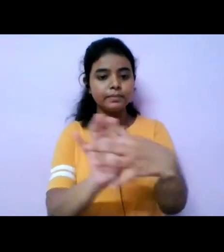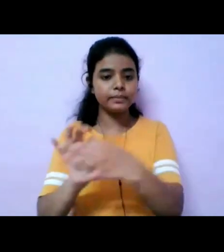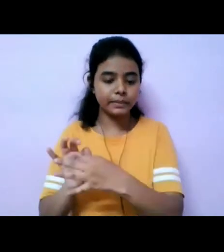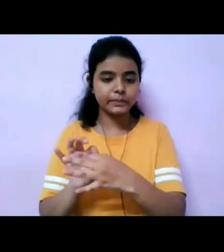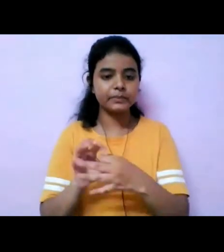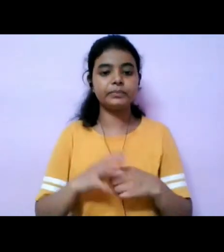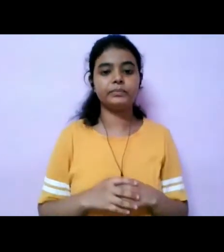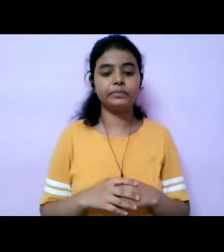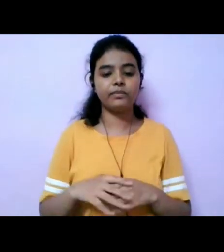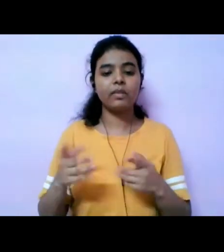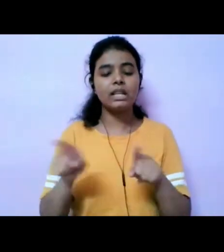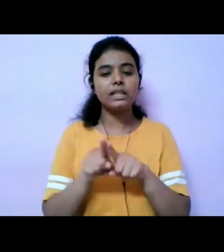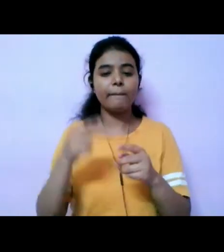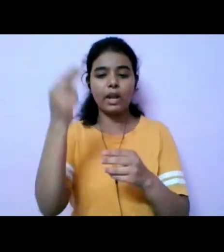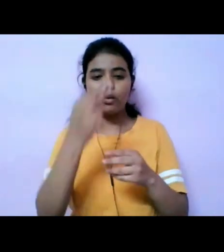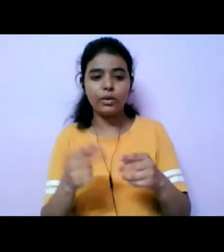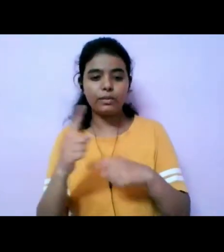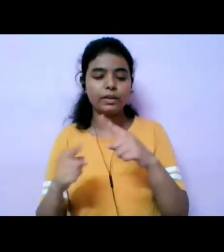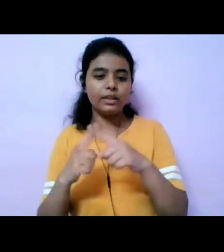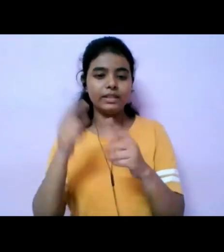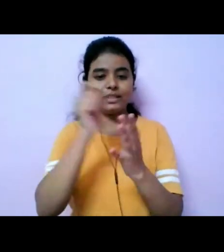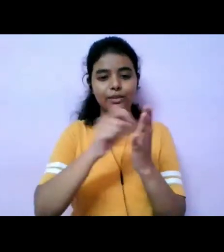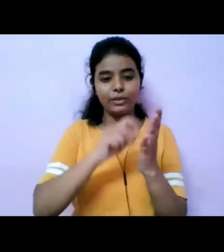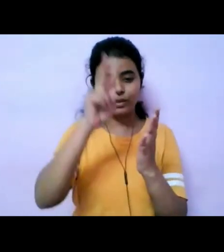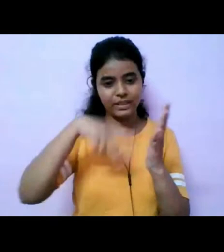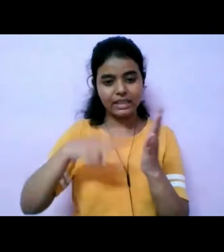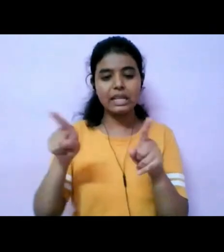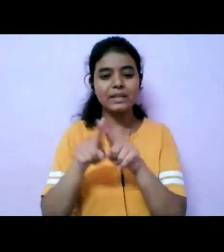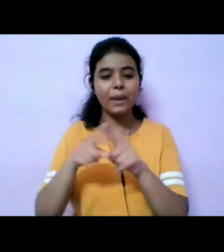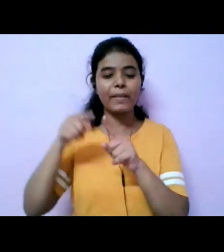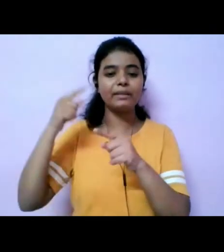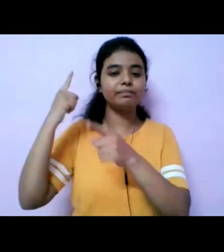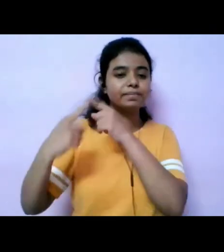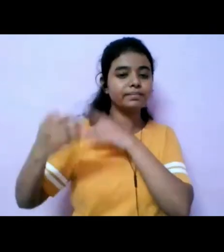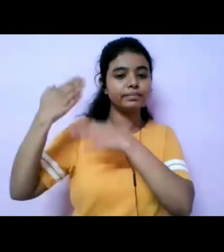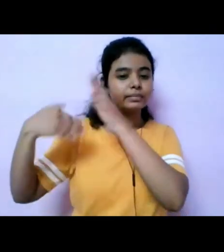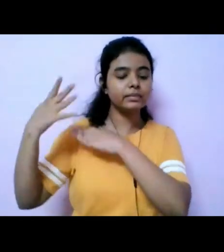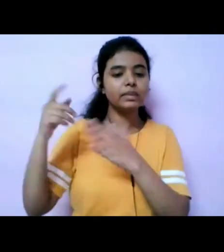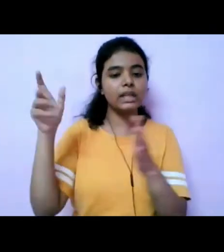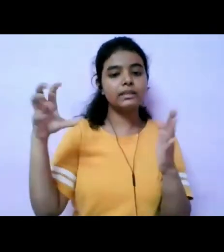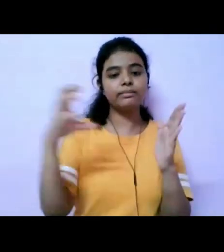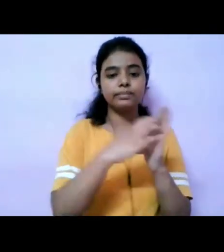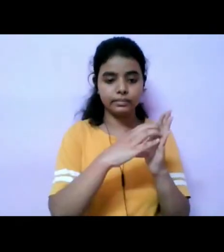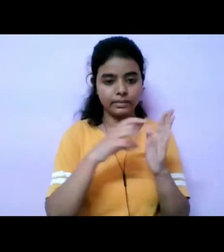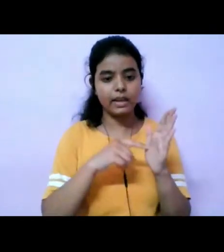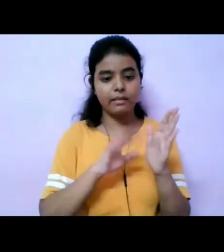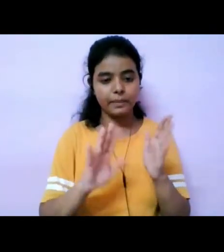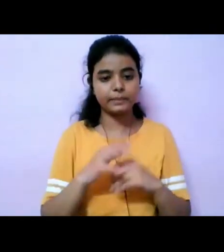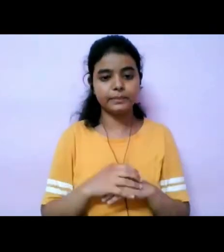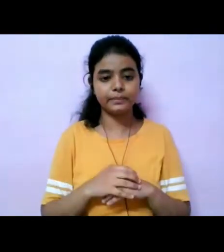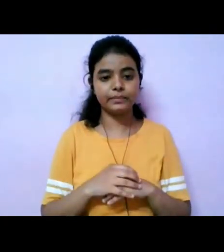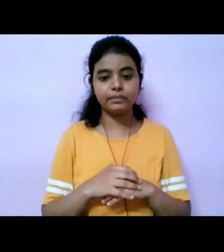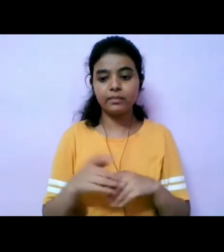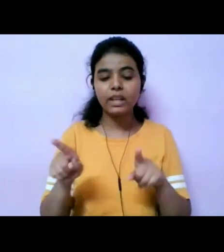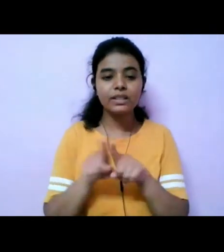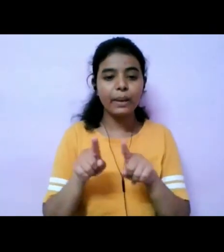Indeed, the history of art and literature is an essay in cross-fertilization. And